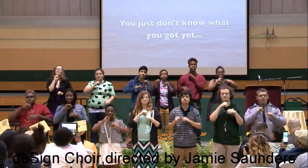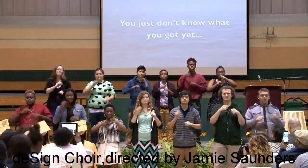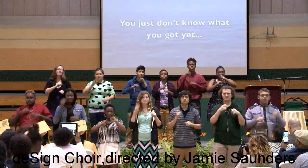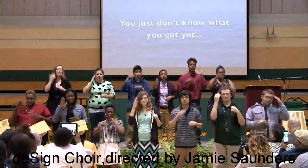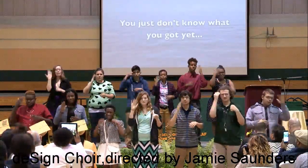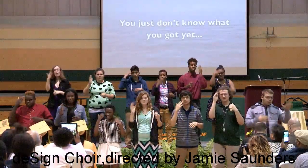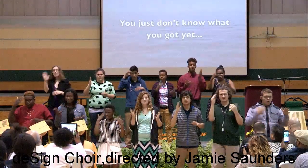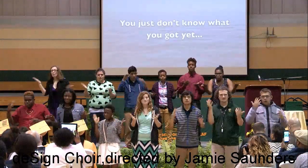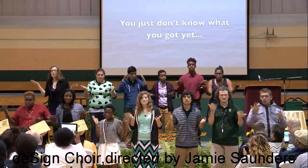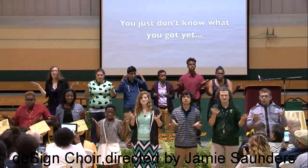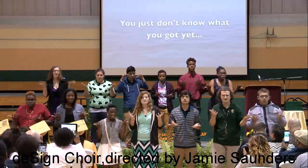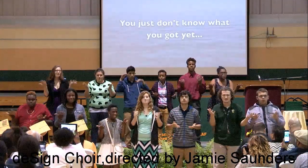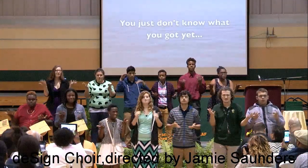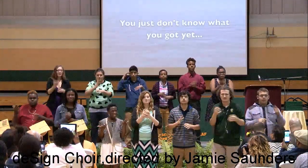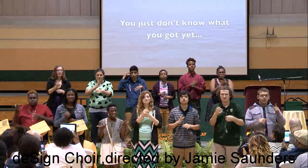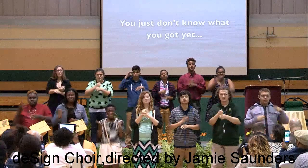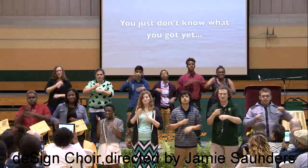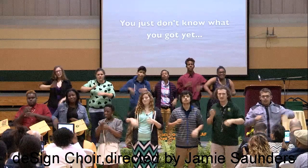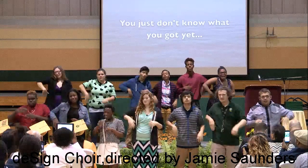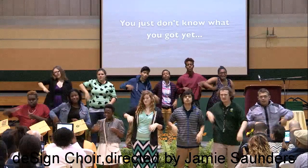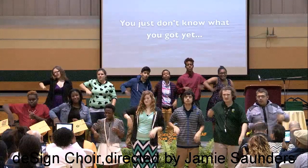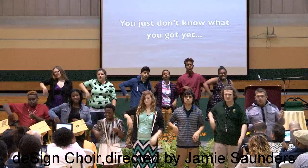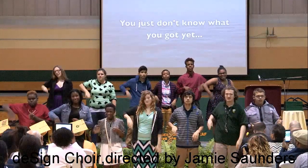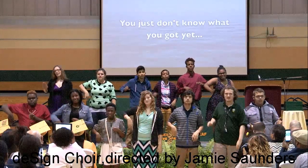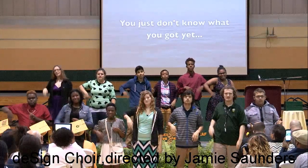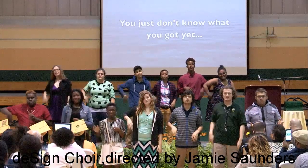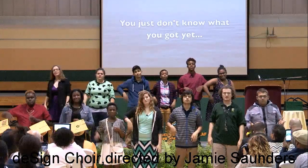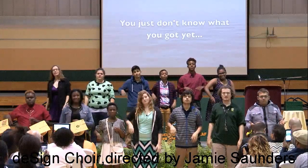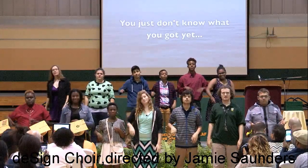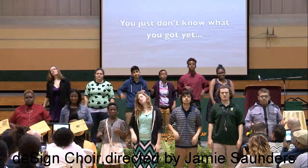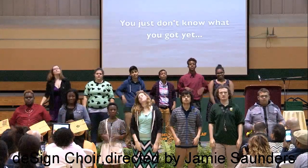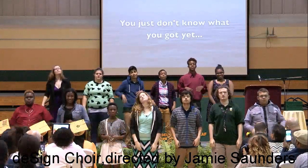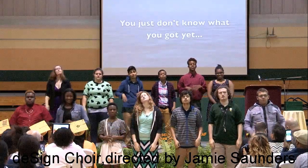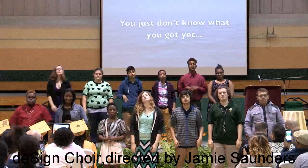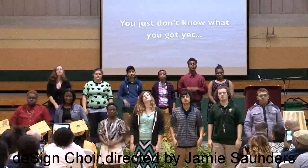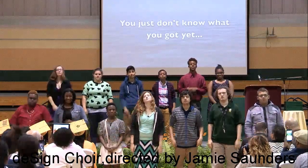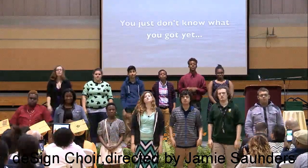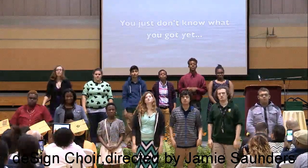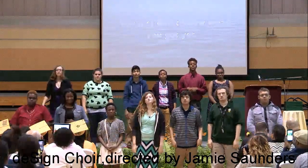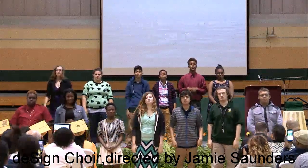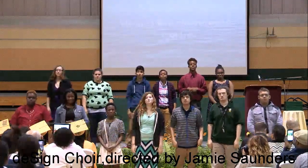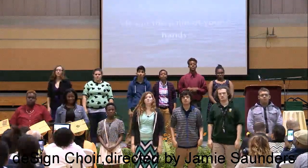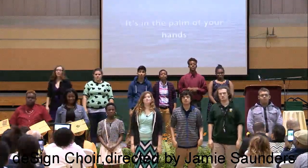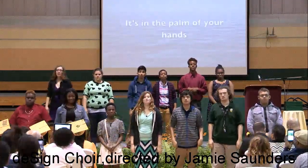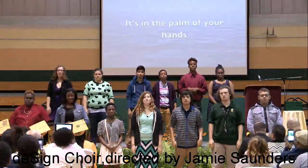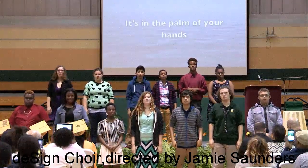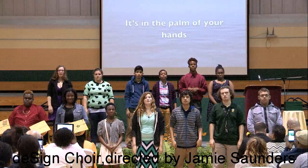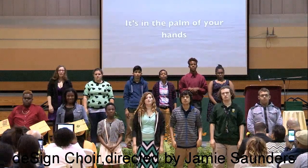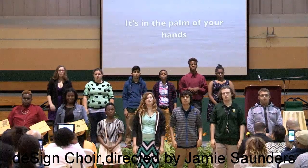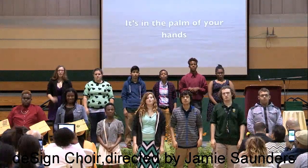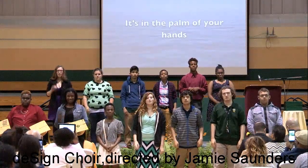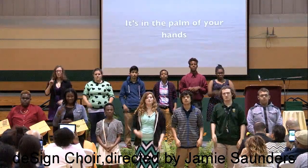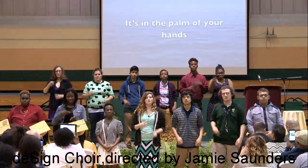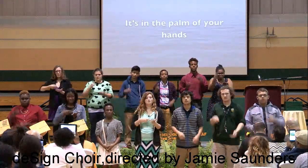know what you've got yet. It's in the palm